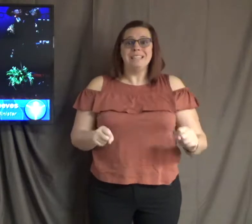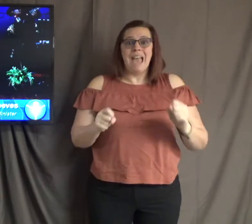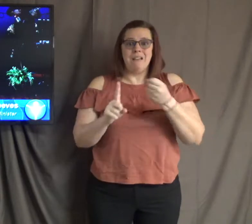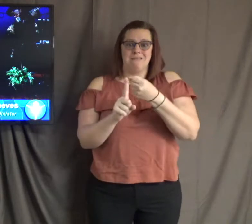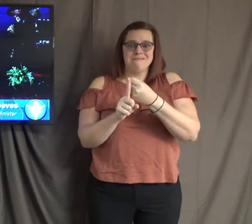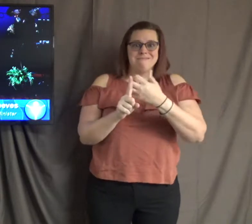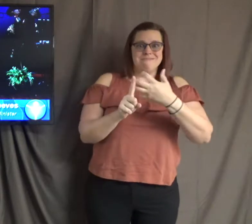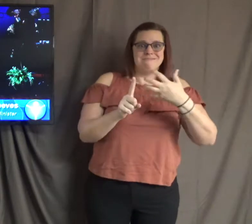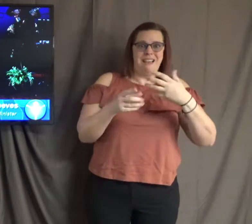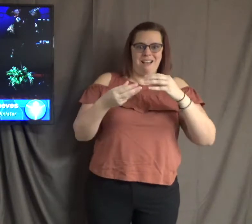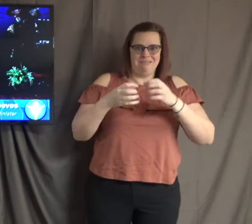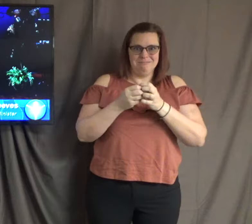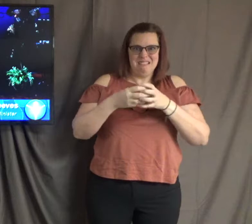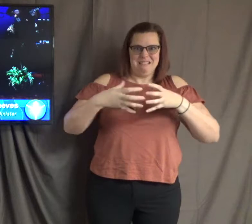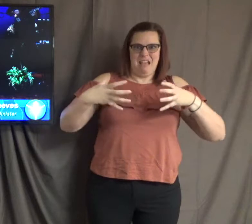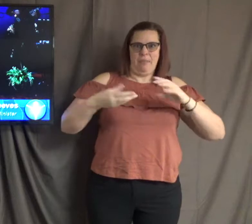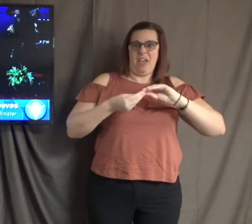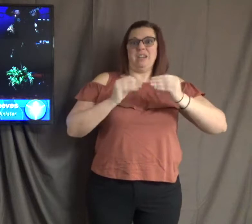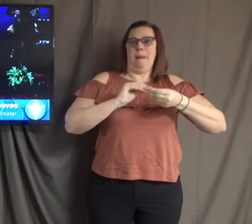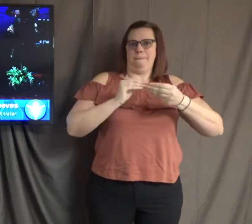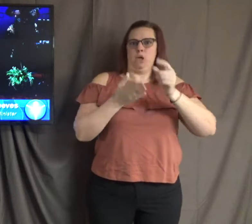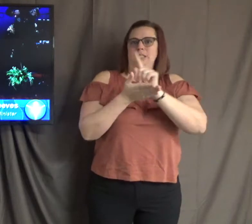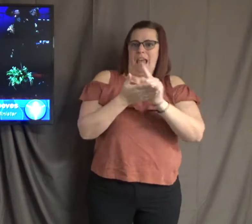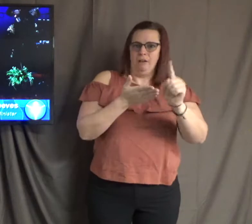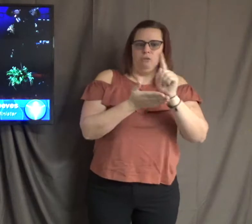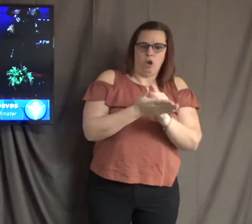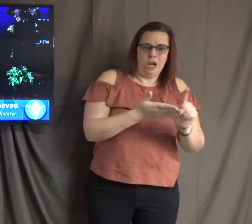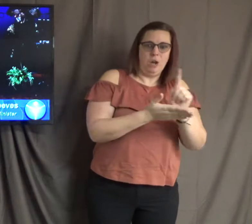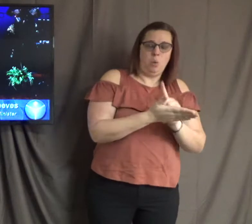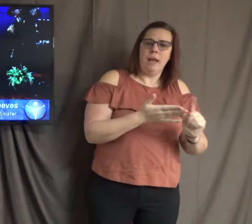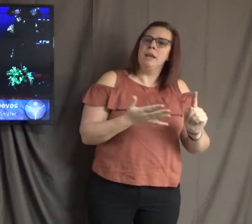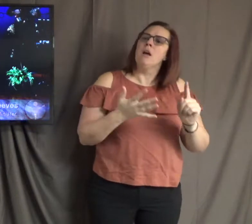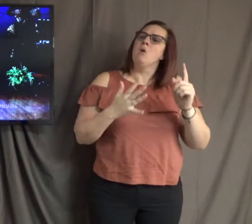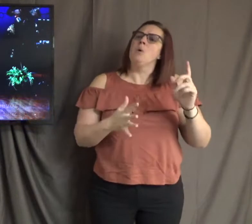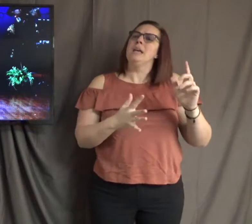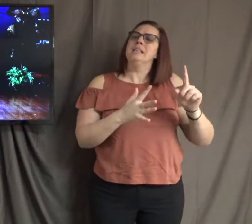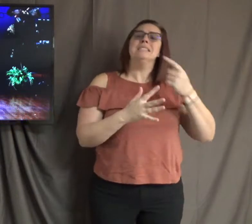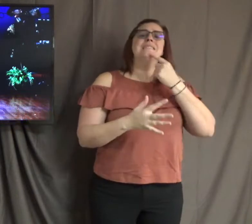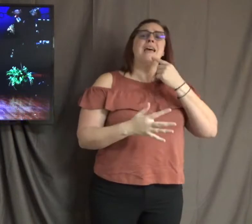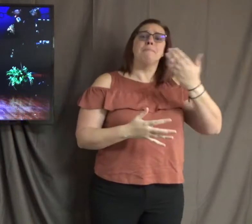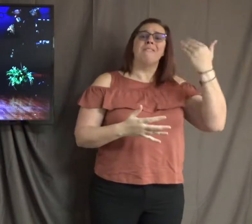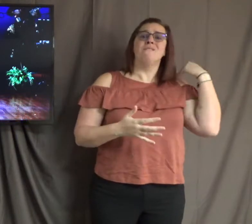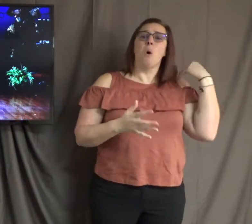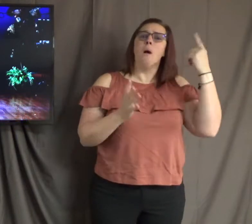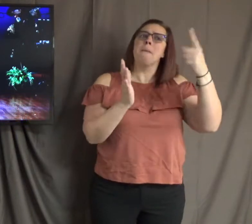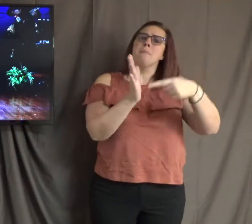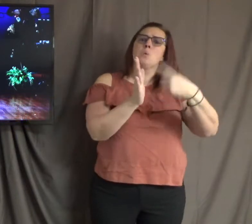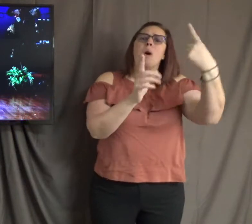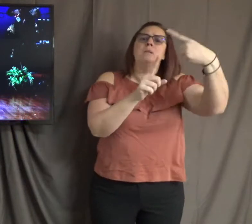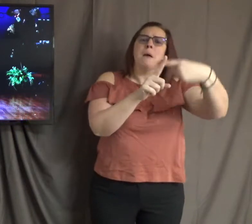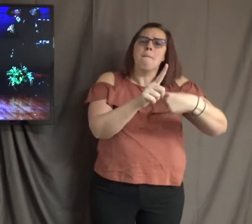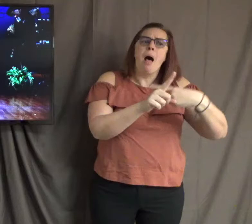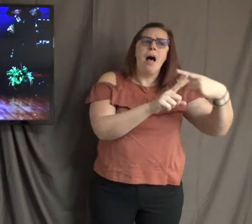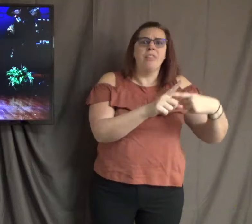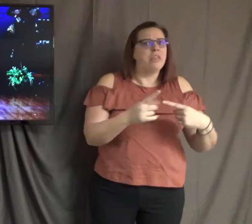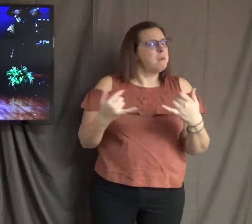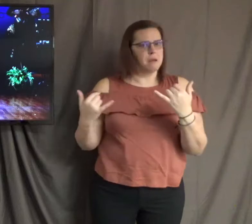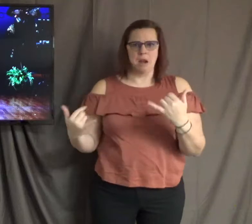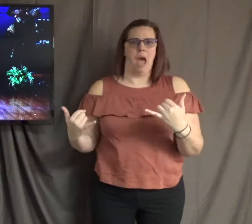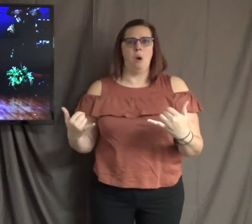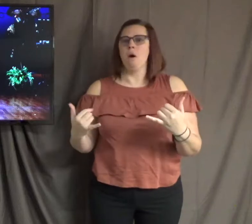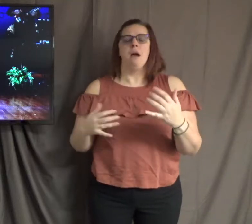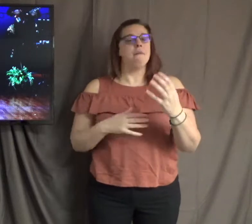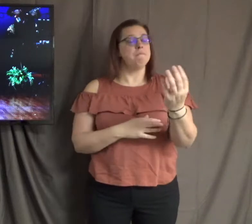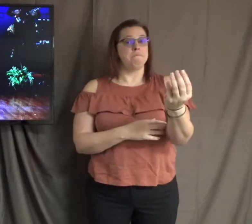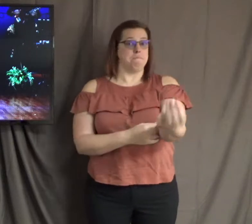spots each week. So initially we had said just do once a month, whatever it may be. You don't need to do that anymore. So every Monday morning there's new services